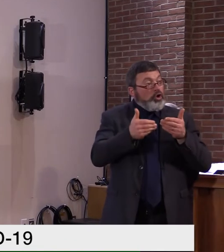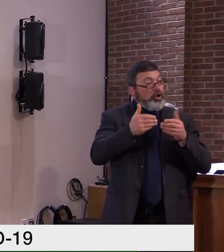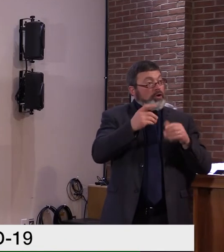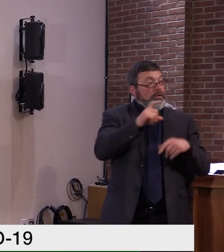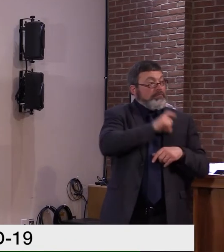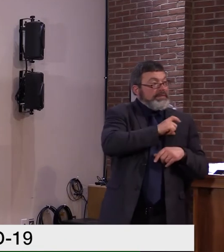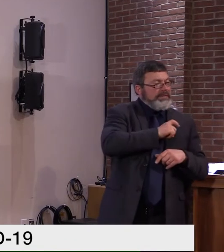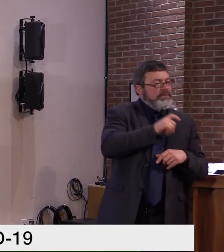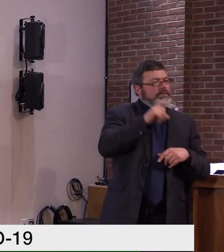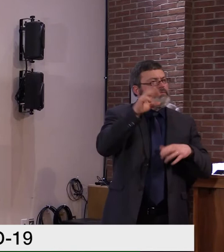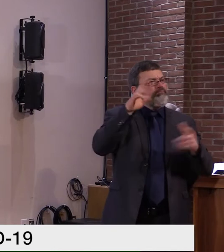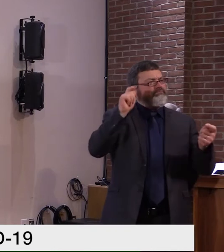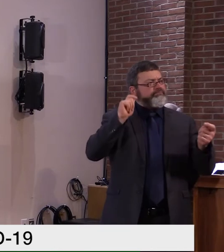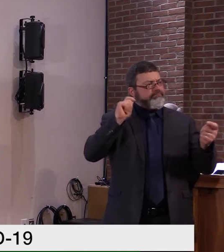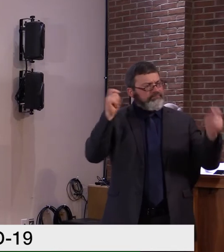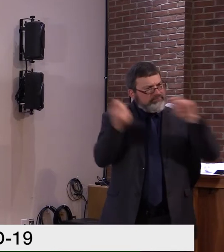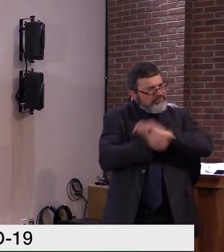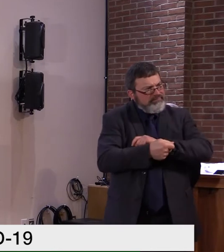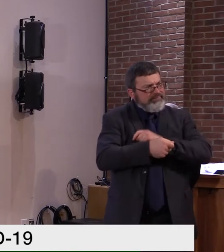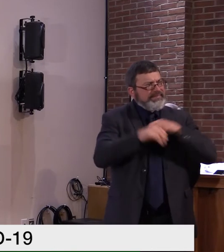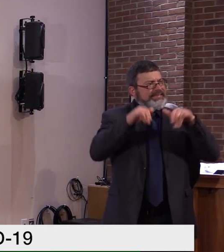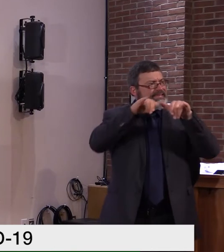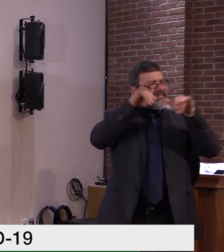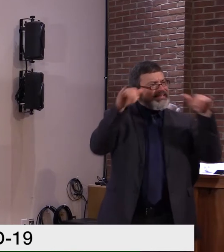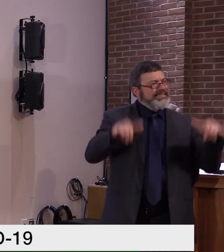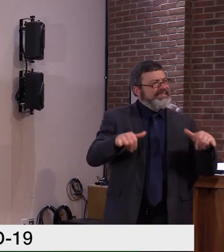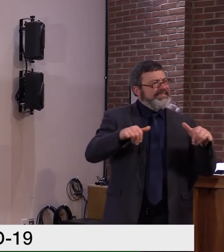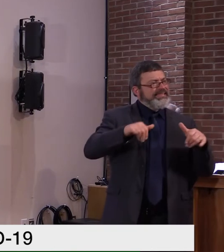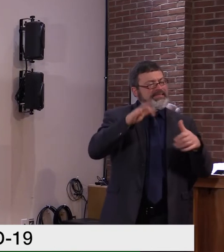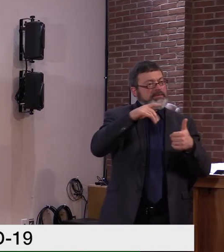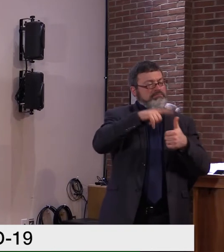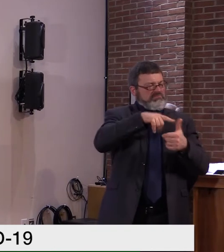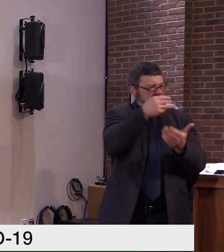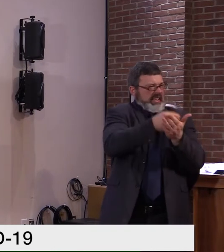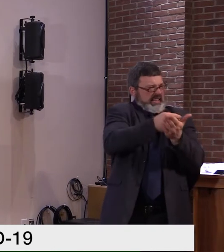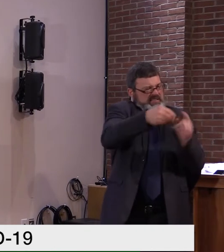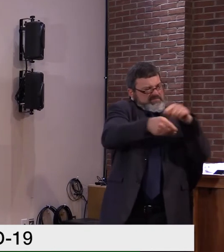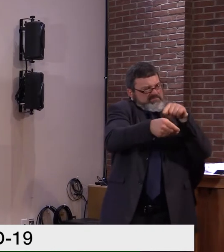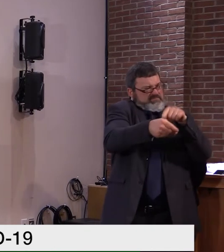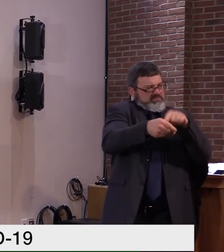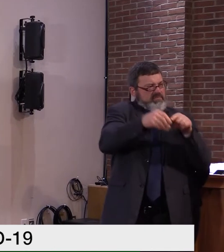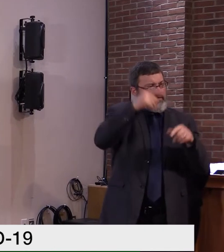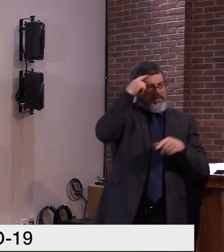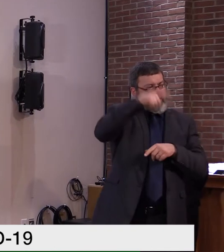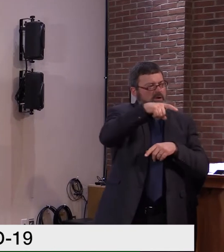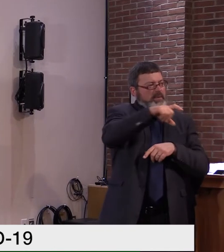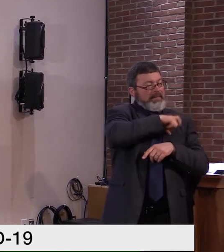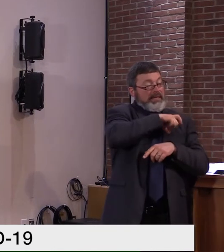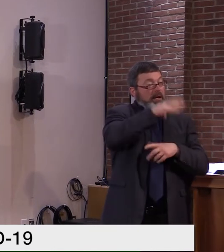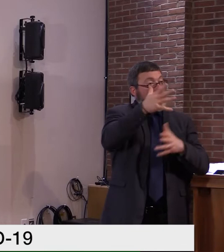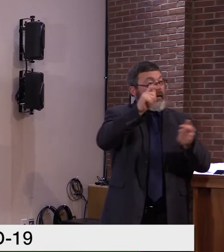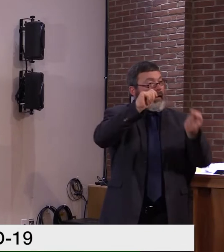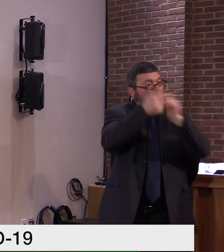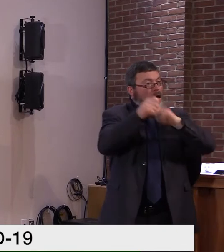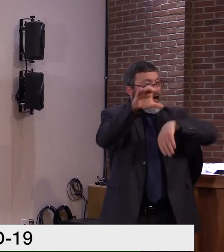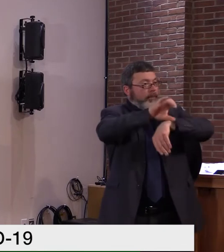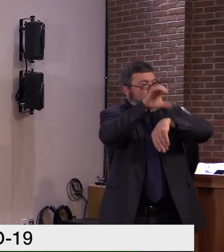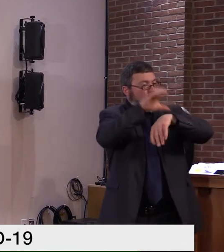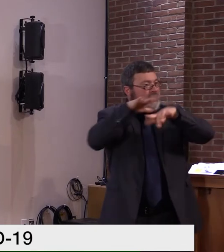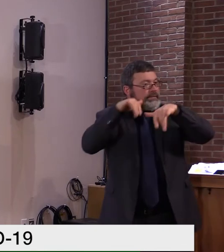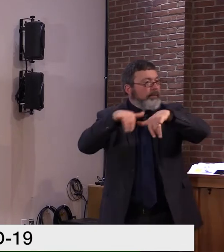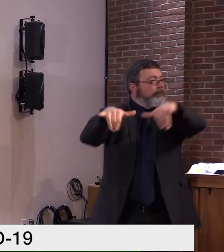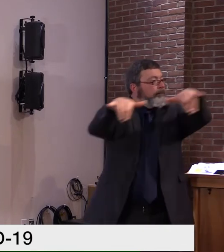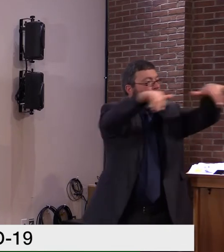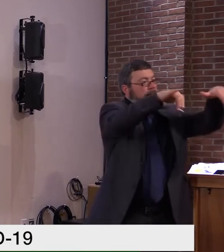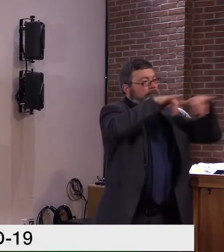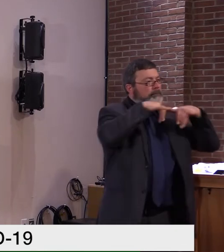police dispatch and data computer systems, standard and mandatory for all agencies. Why does policing